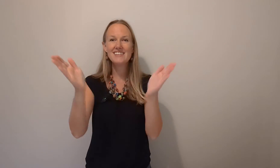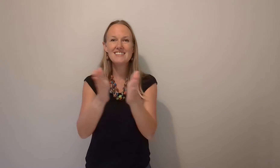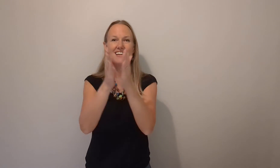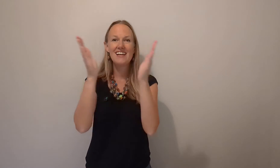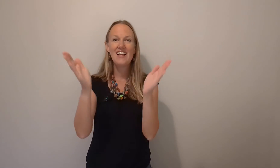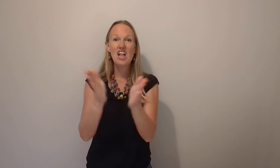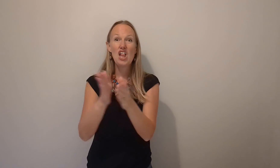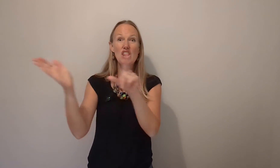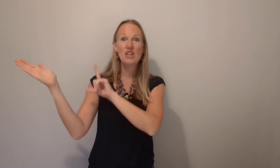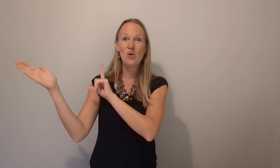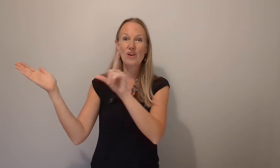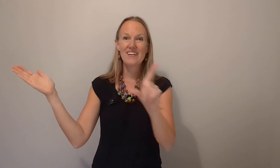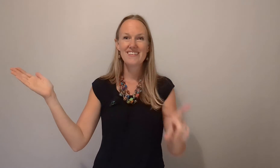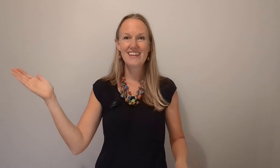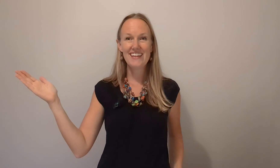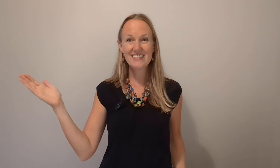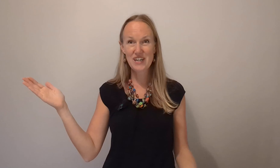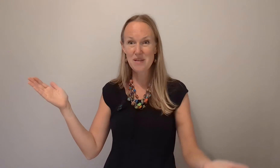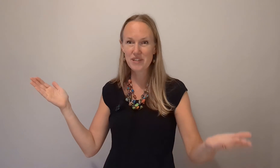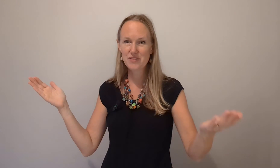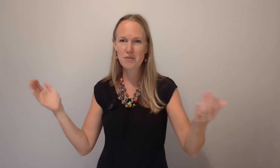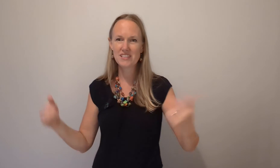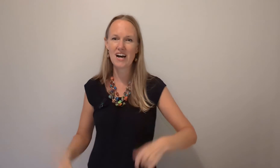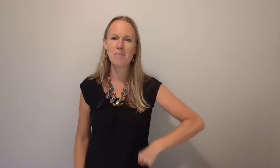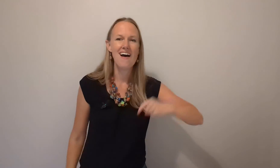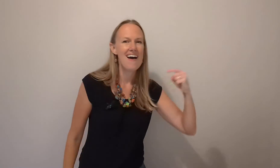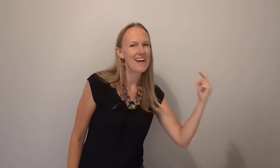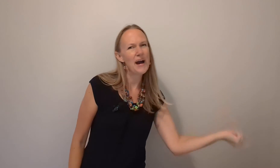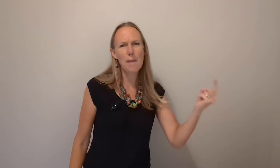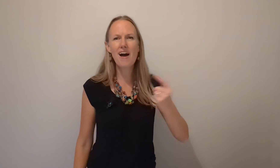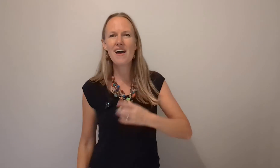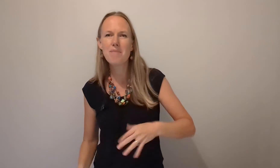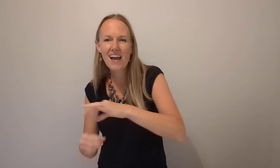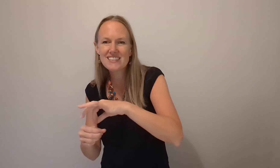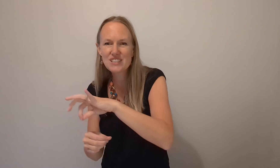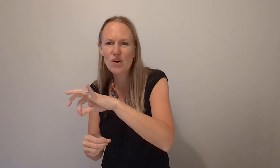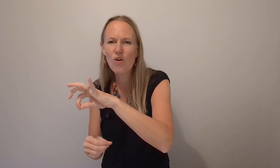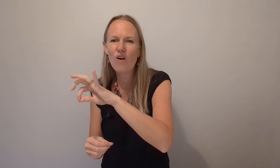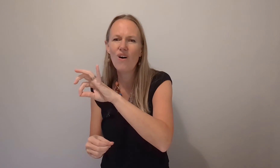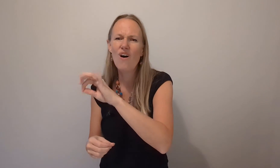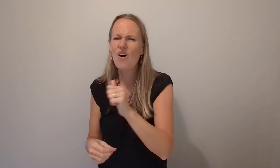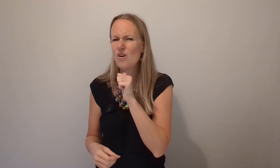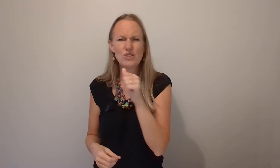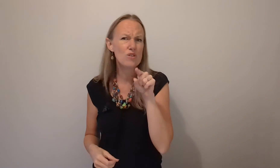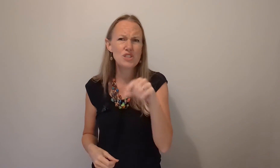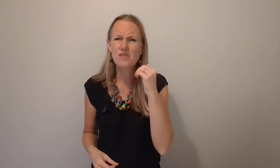praise the Lord. Okay, let's try the bridge from the top. Come on, my soul. Oh, don't you